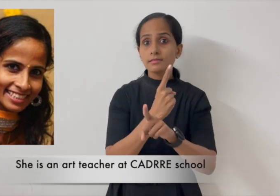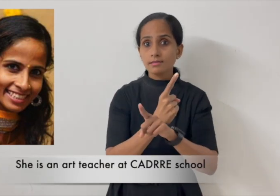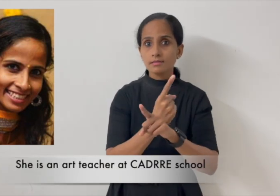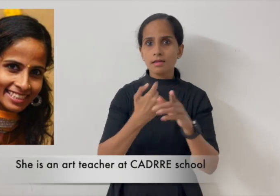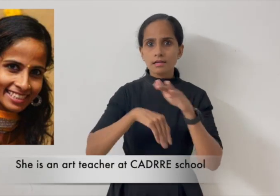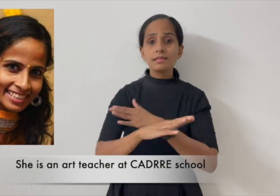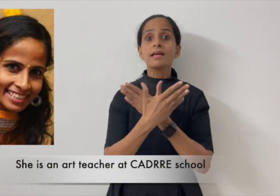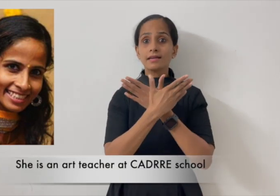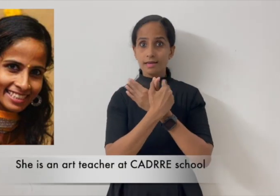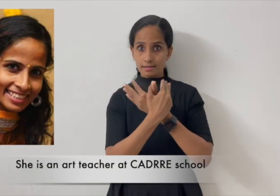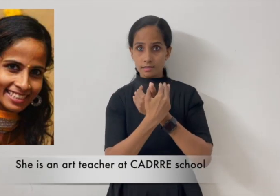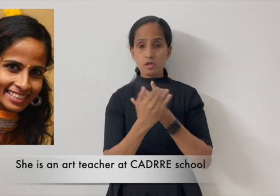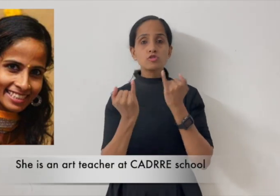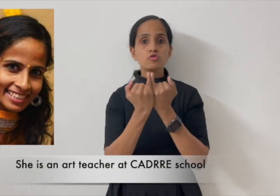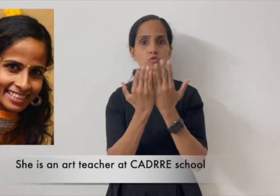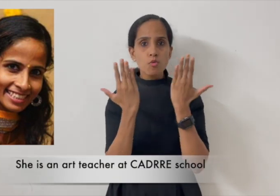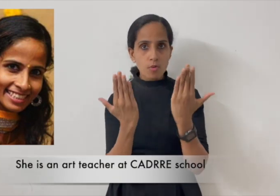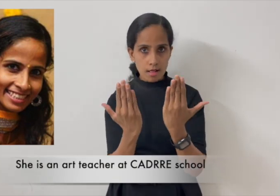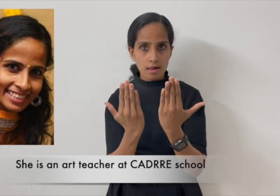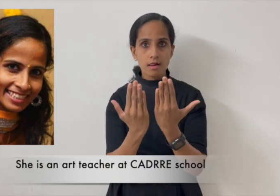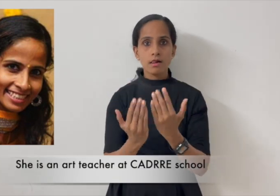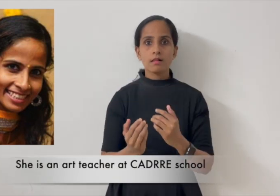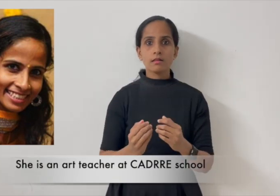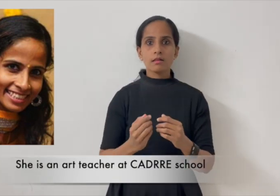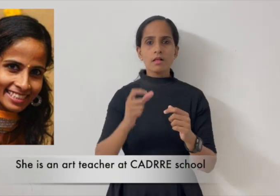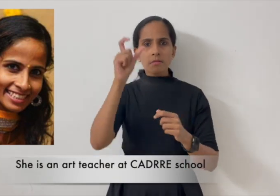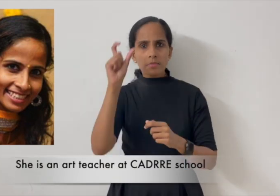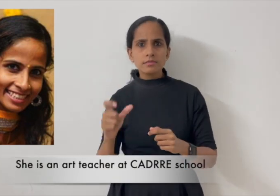She is an art teacher at CADRRE school.